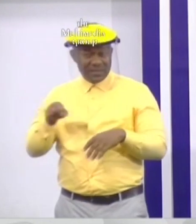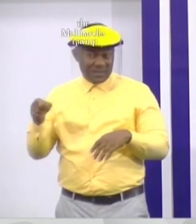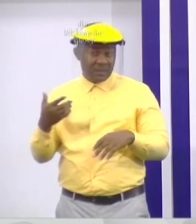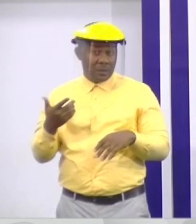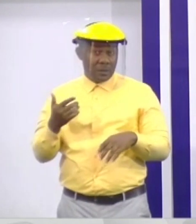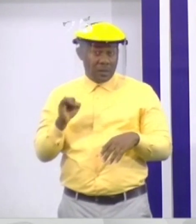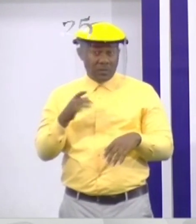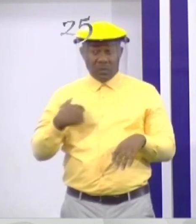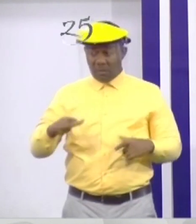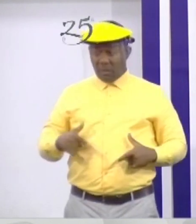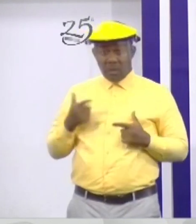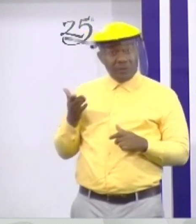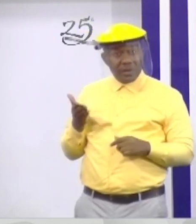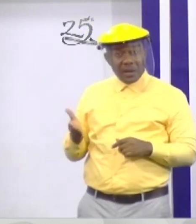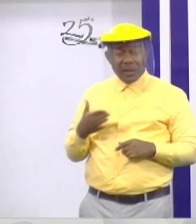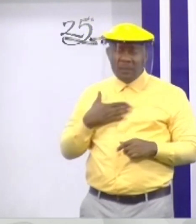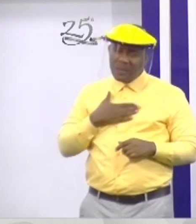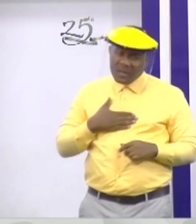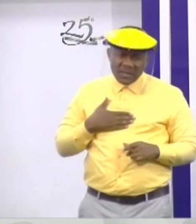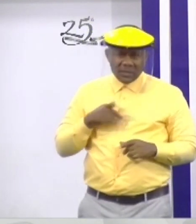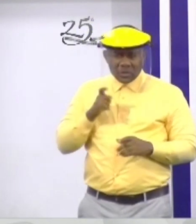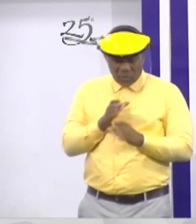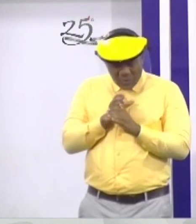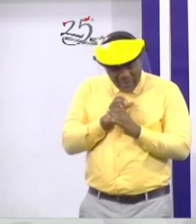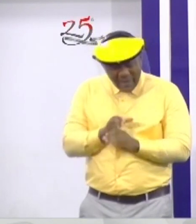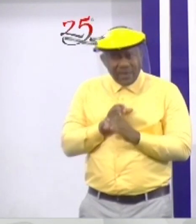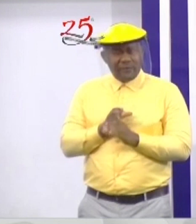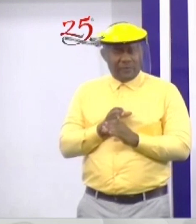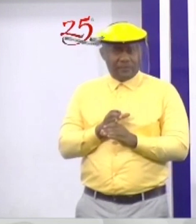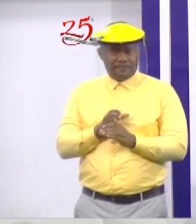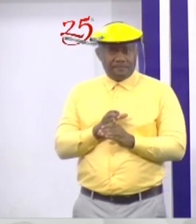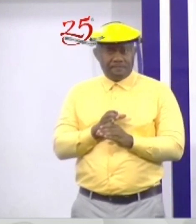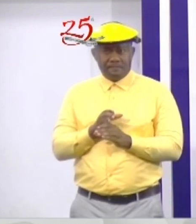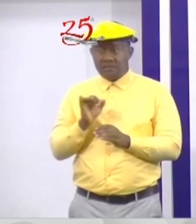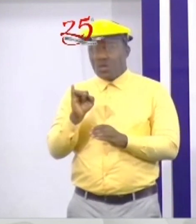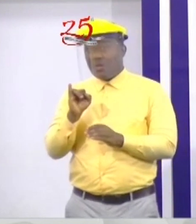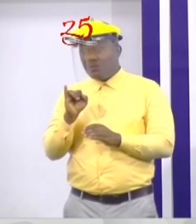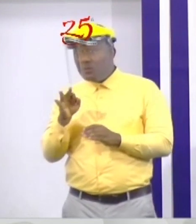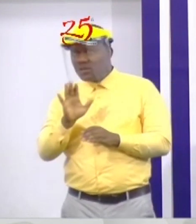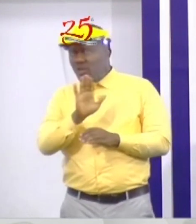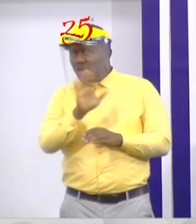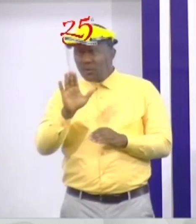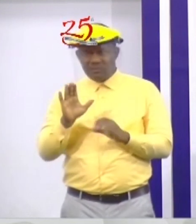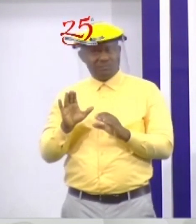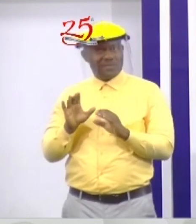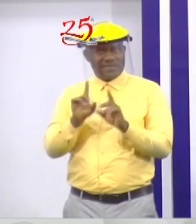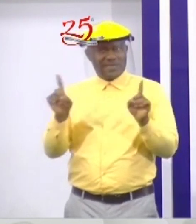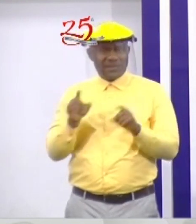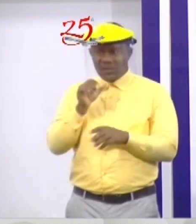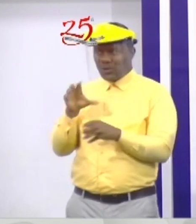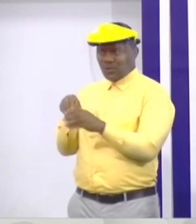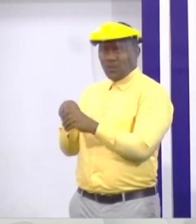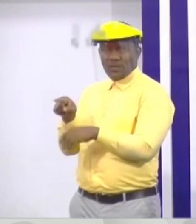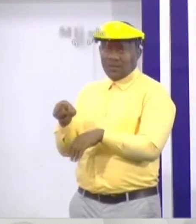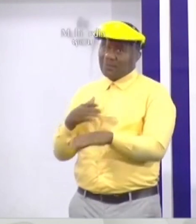us who are living in these districts, we also need to be extra precautious. If your district is not part of these hotspot districts, it doesn't mean you're out of the woods.